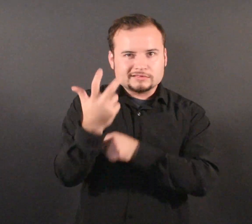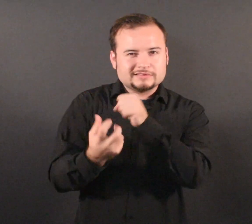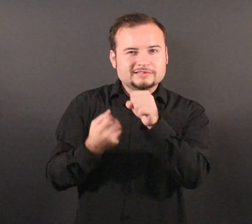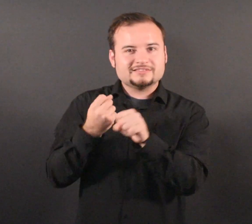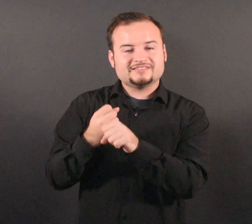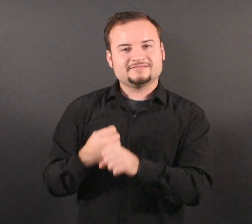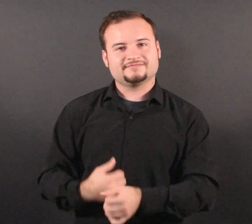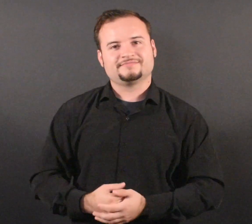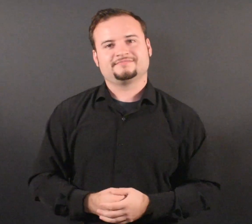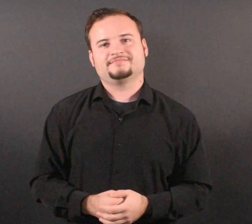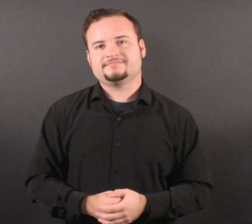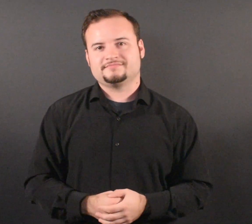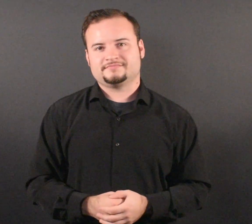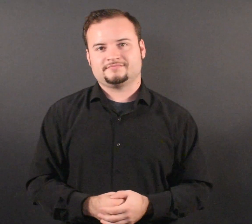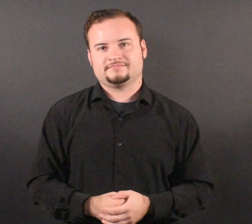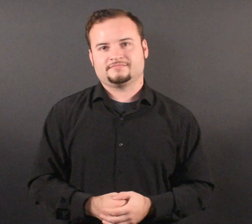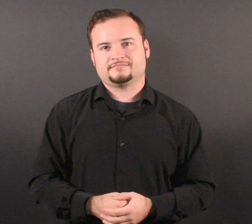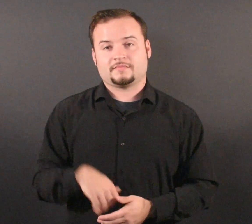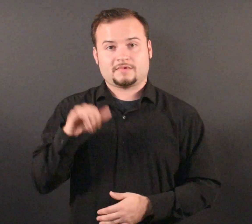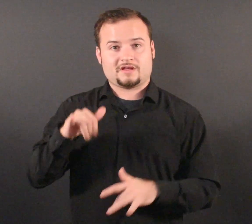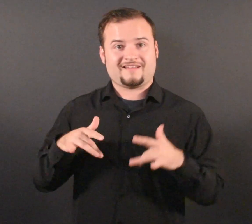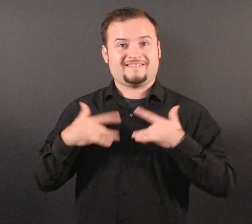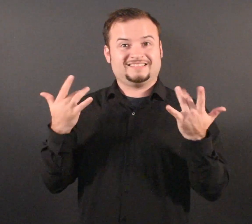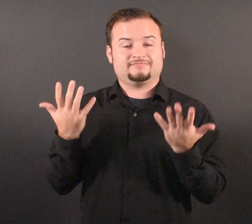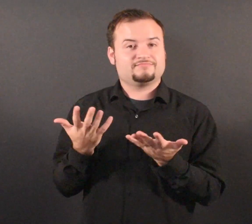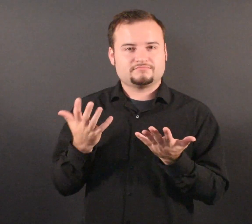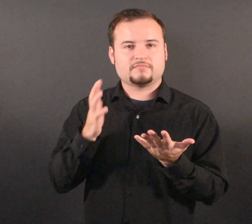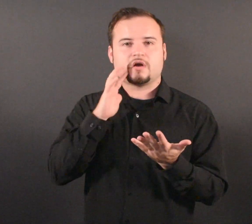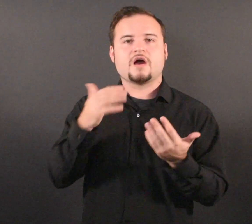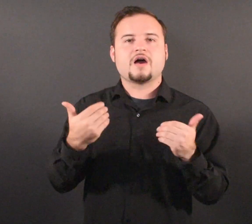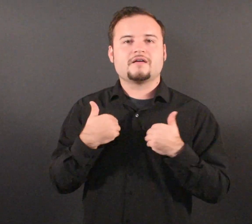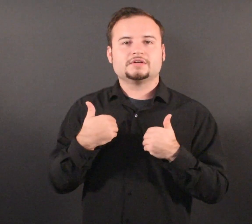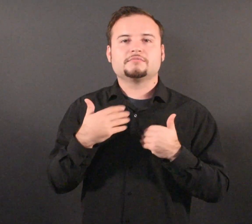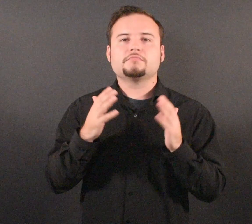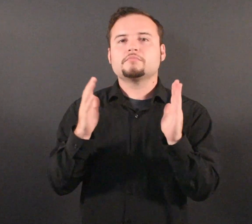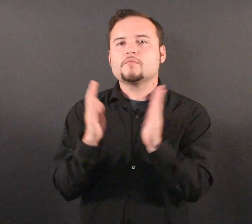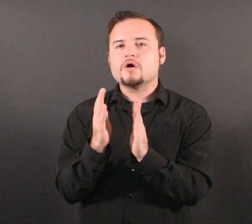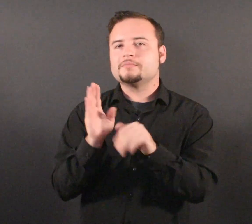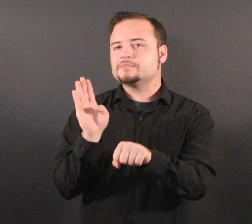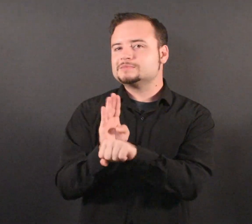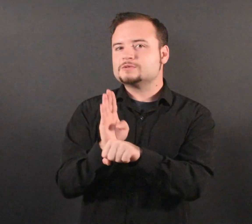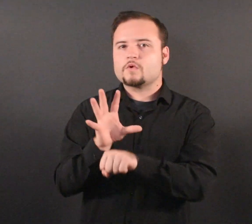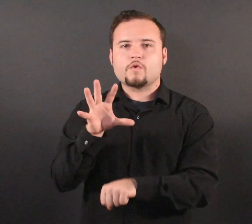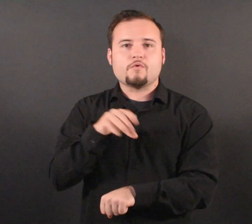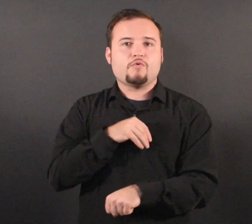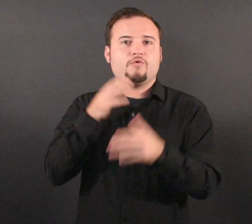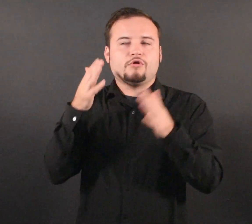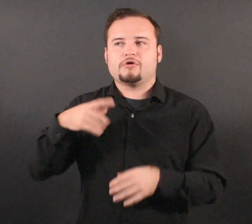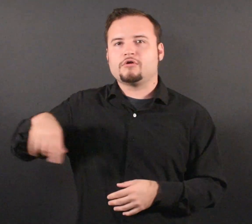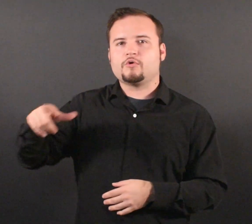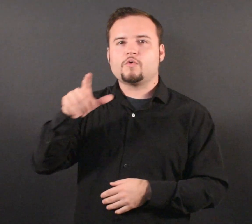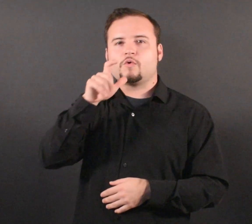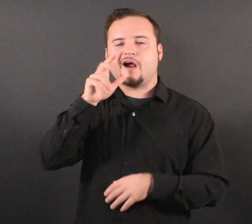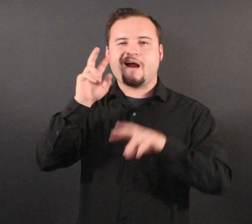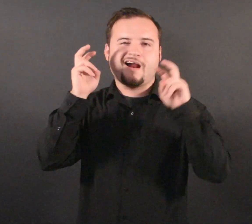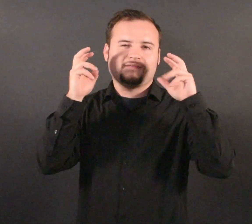The event will feature small business owners who have cracked the code of government